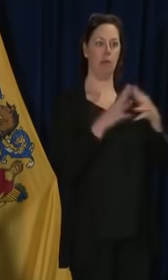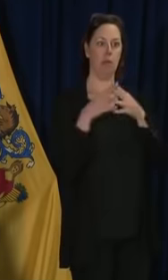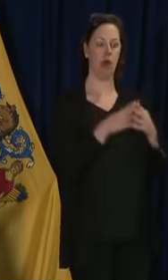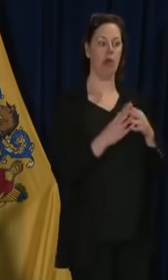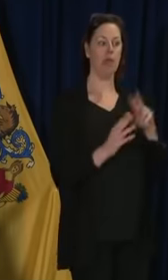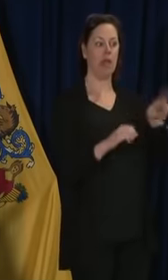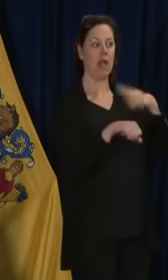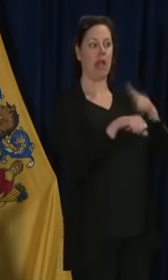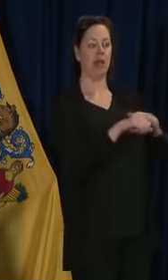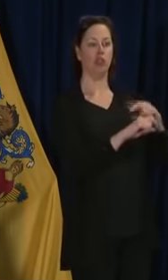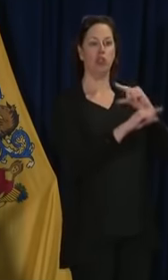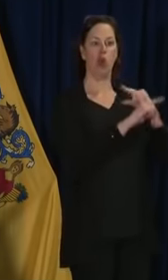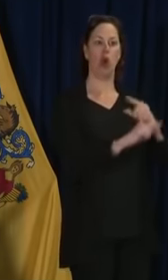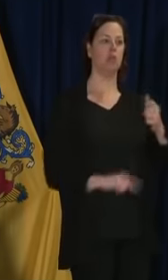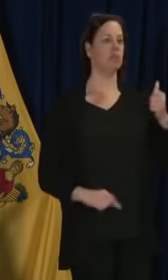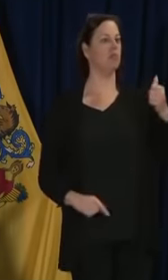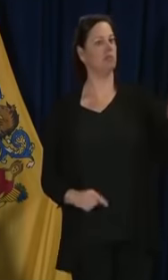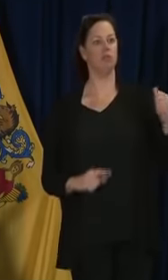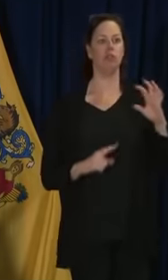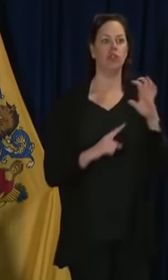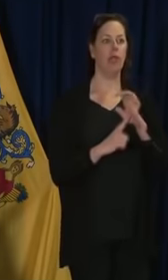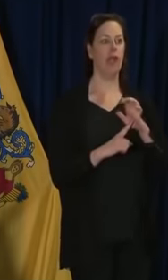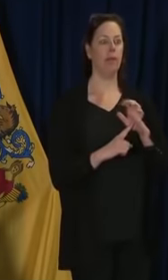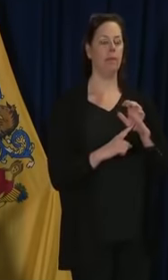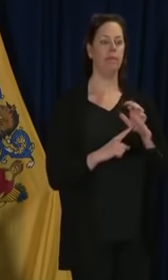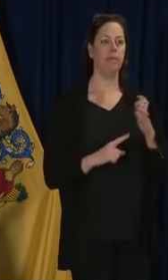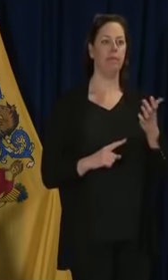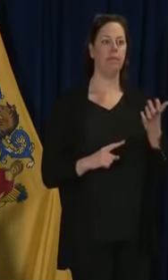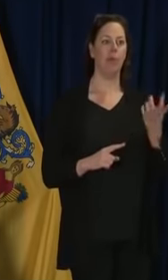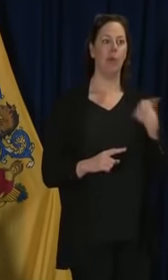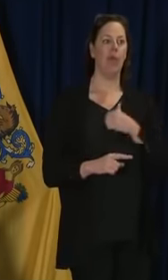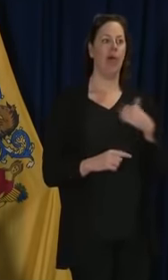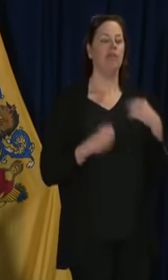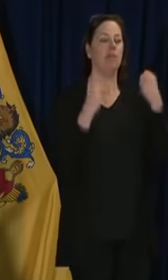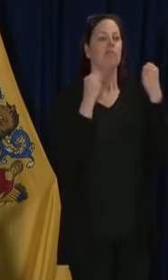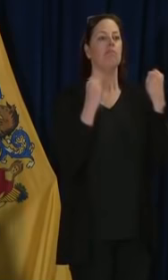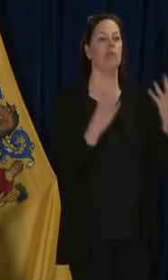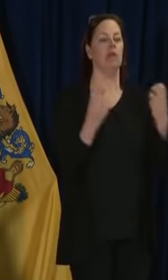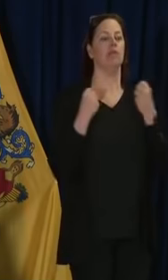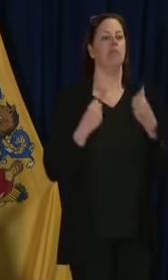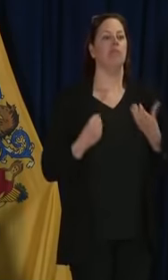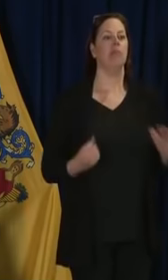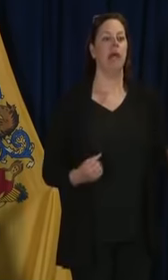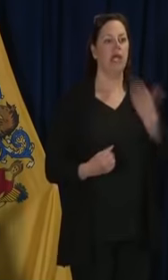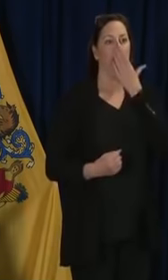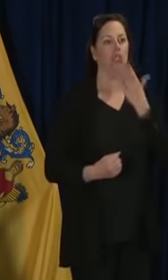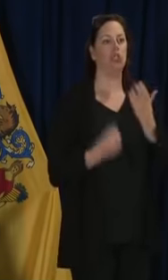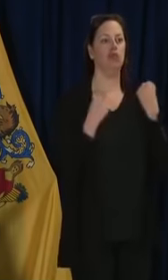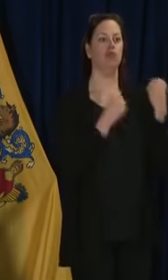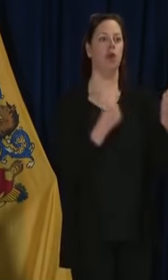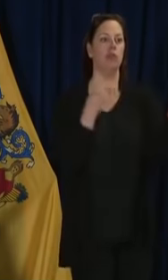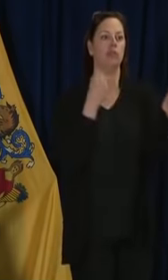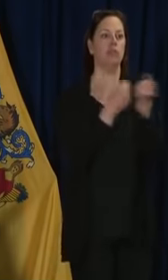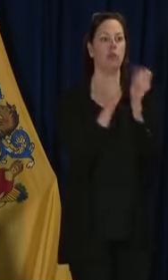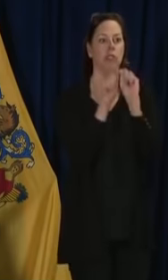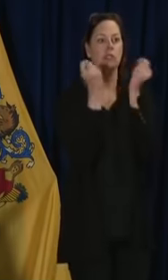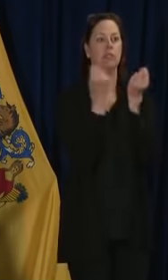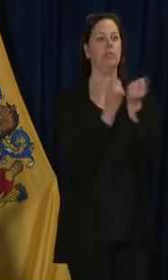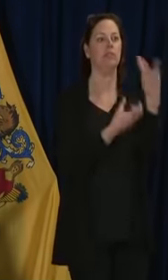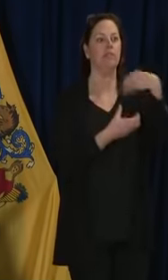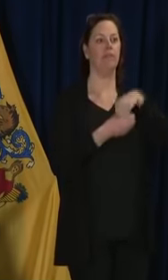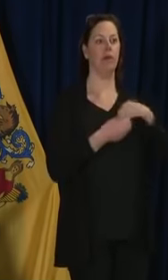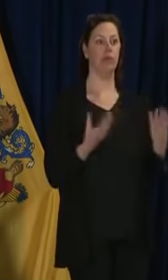none, and those are just a few of the strengths with which we enter this crisis. Two